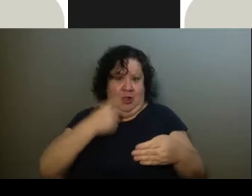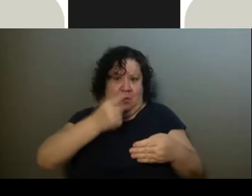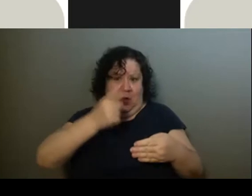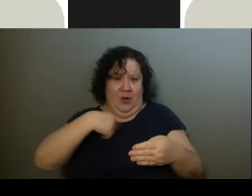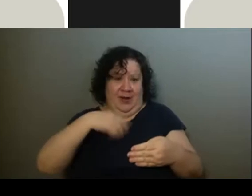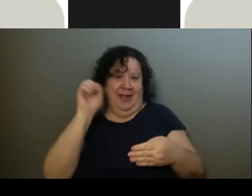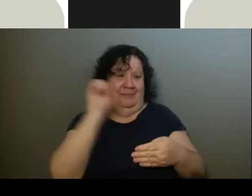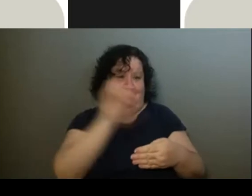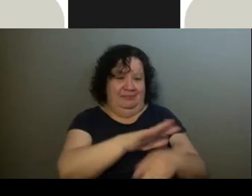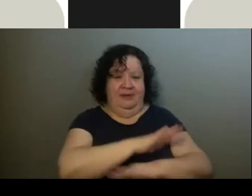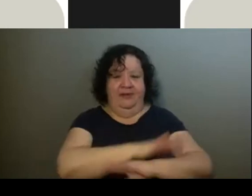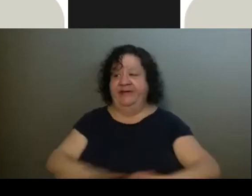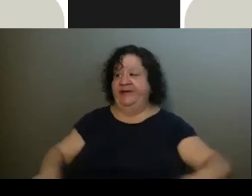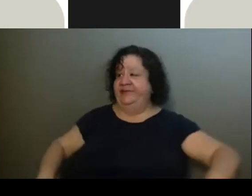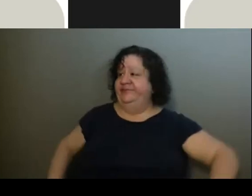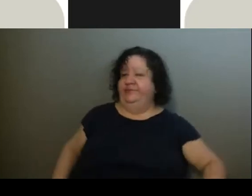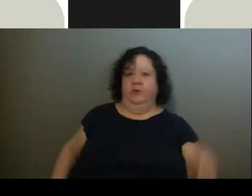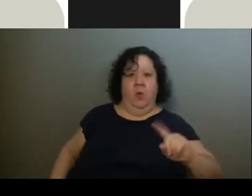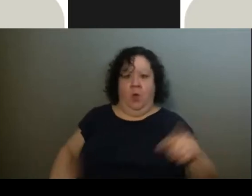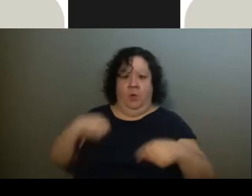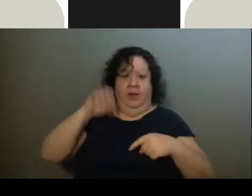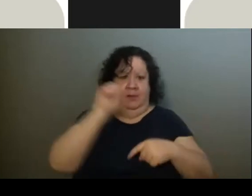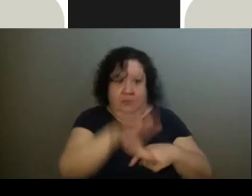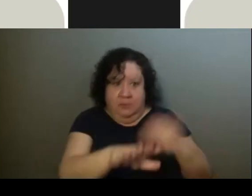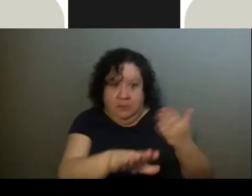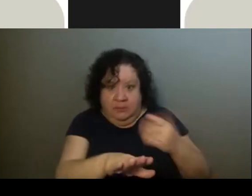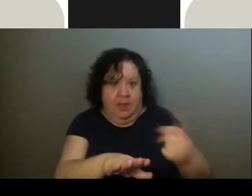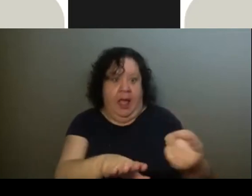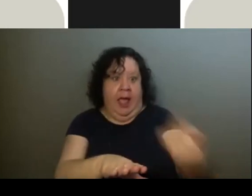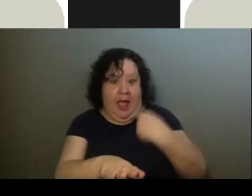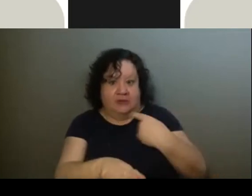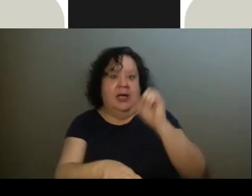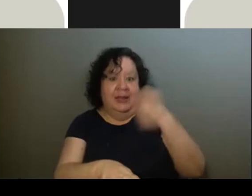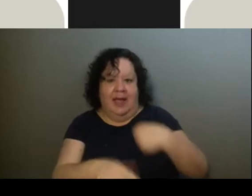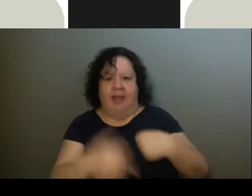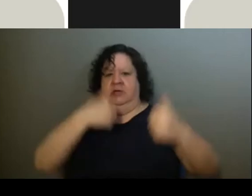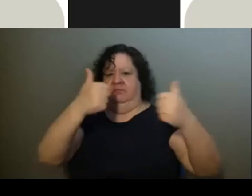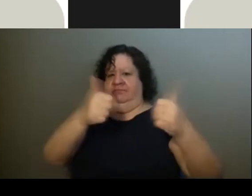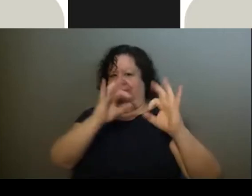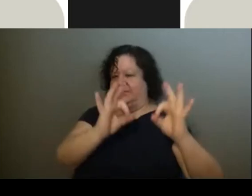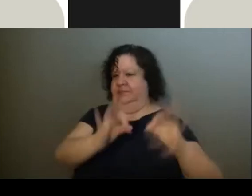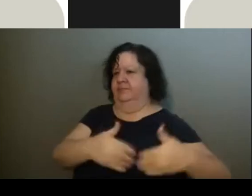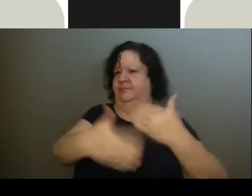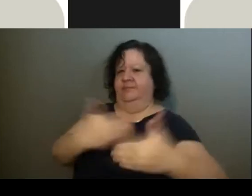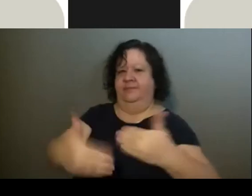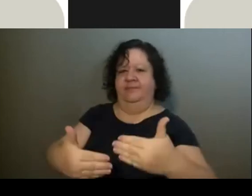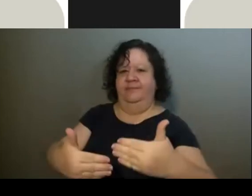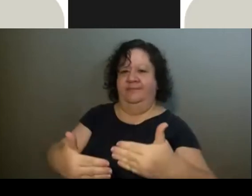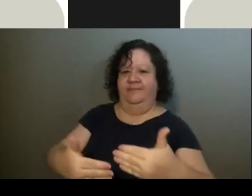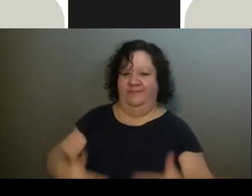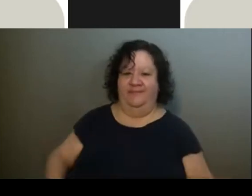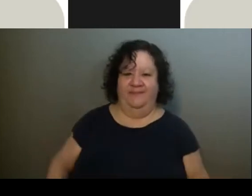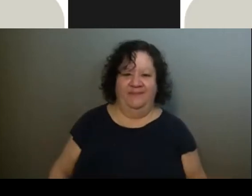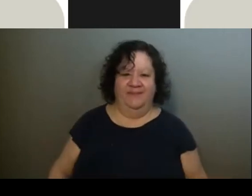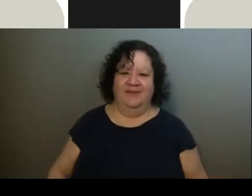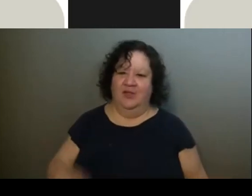through you know, the forcible methodology. So therefore, the SIM-based application, which basically completely controls